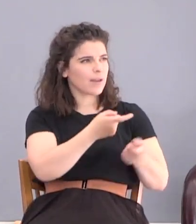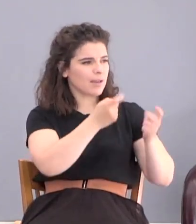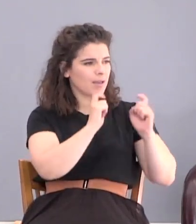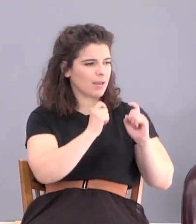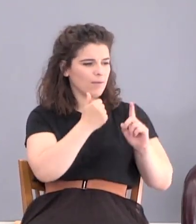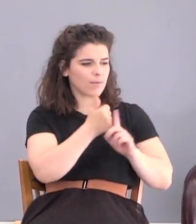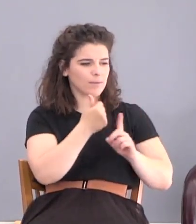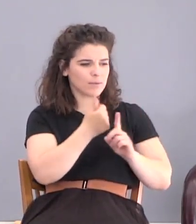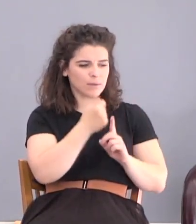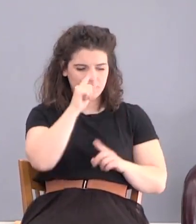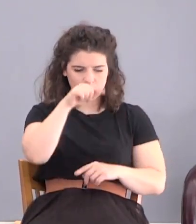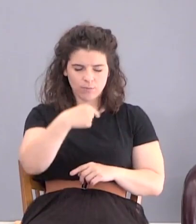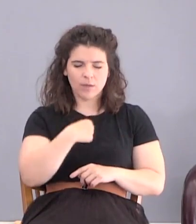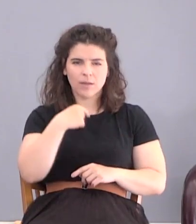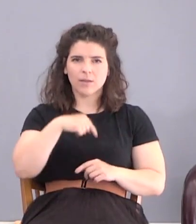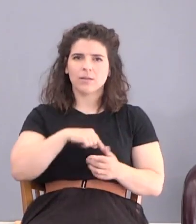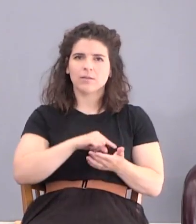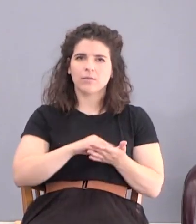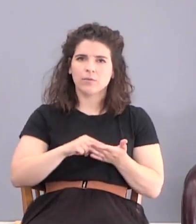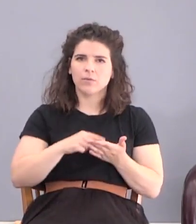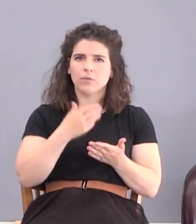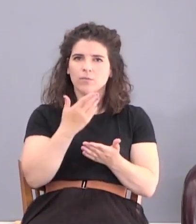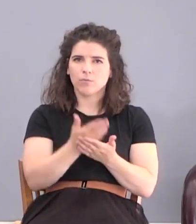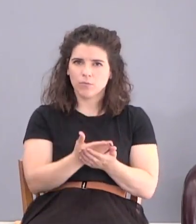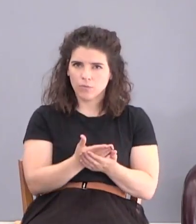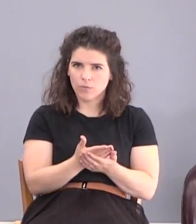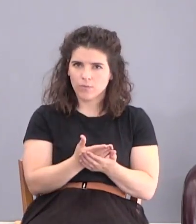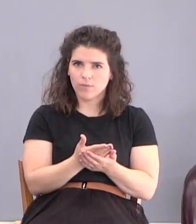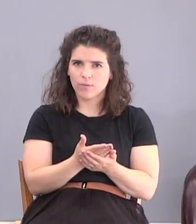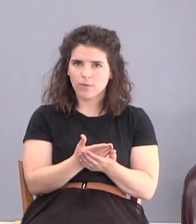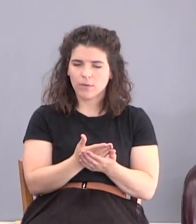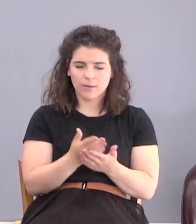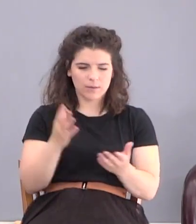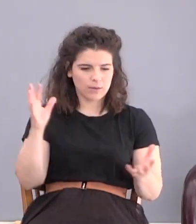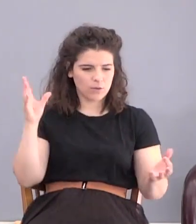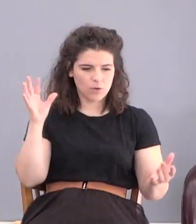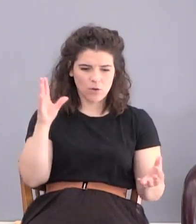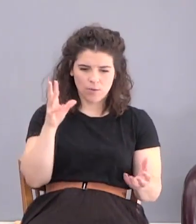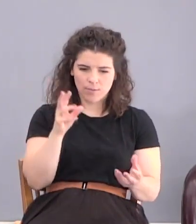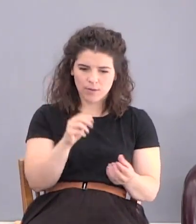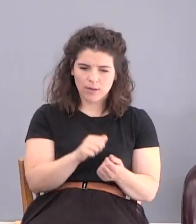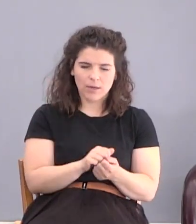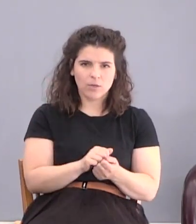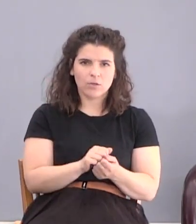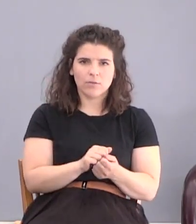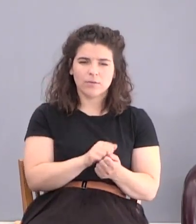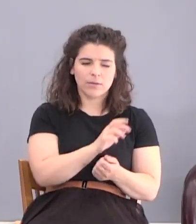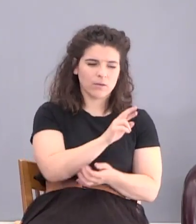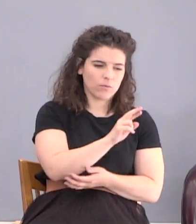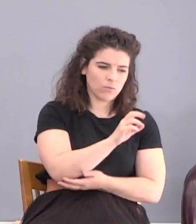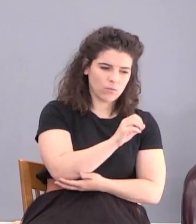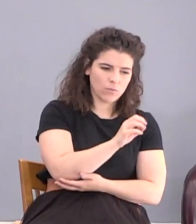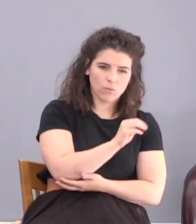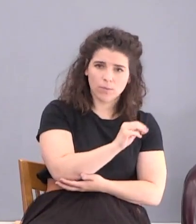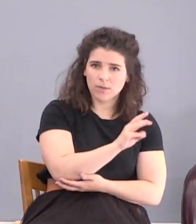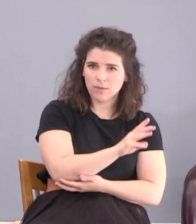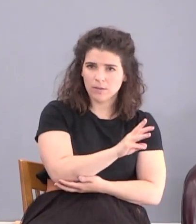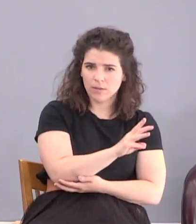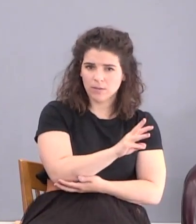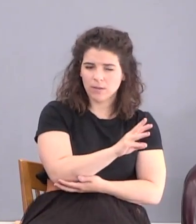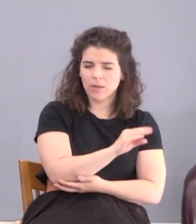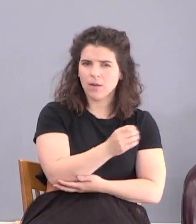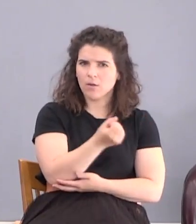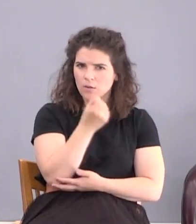verse is the proof, the evidence. This is the culmination of taking Romans 6